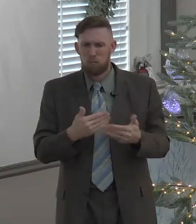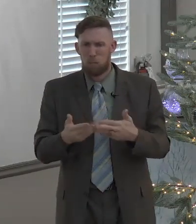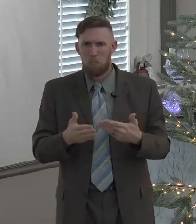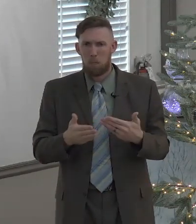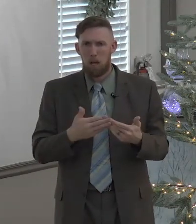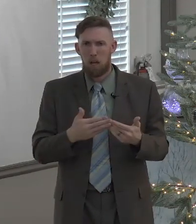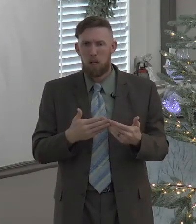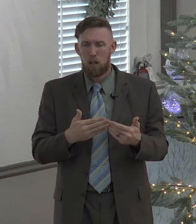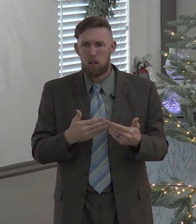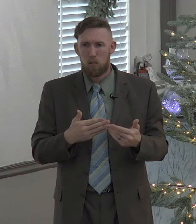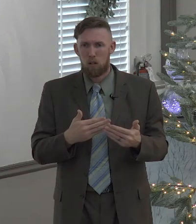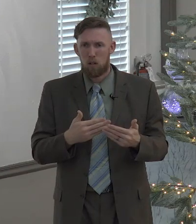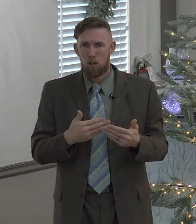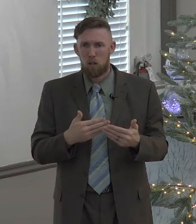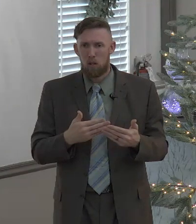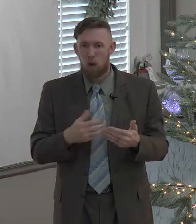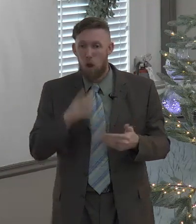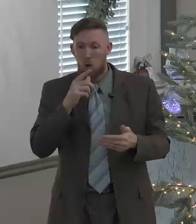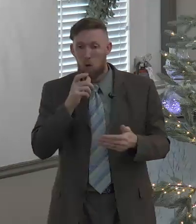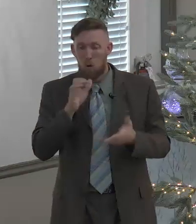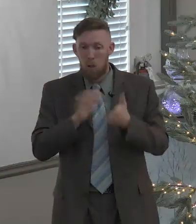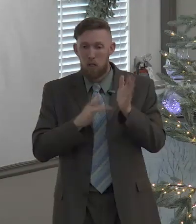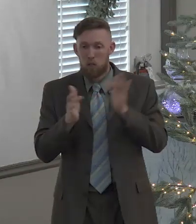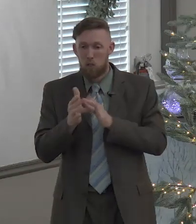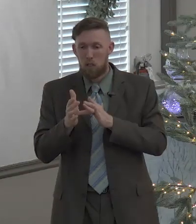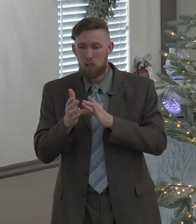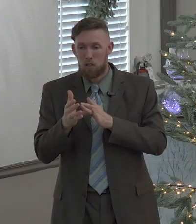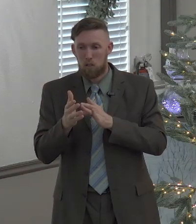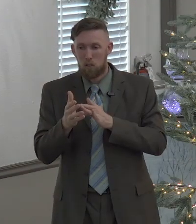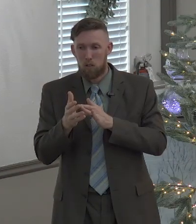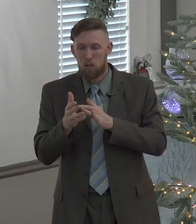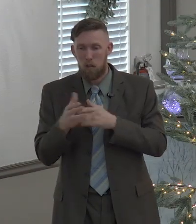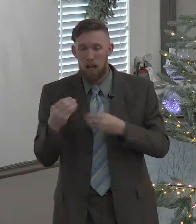in Scripture, whether it's Lazarus in the tomb or